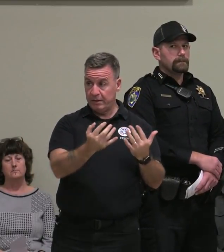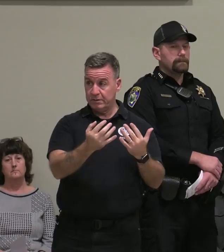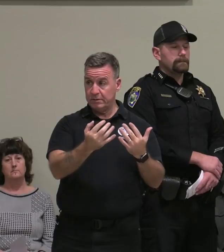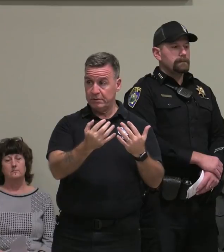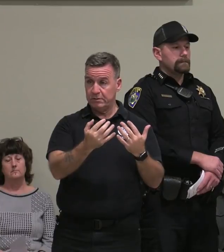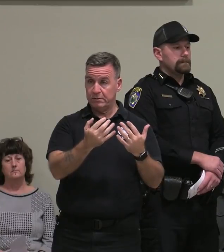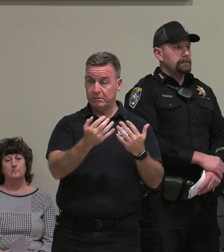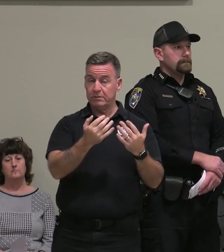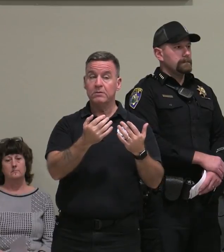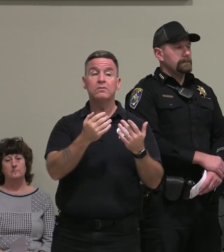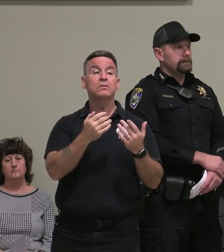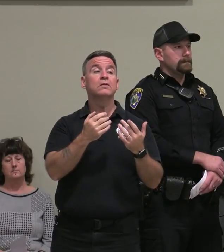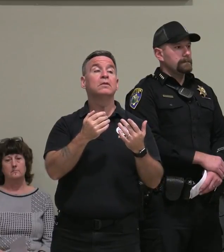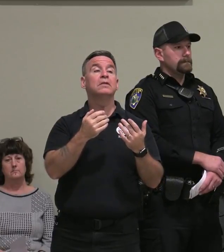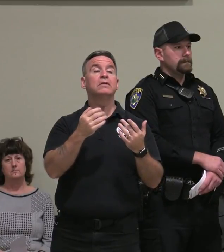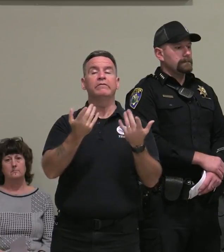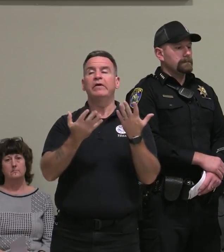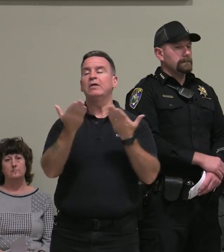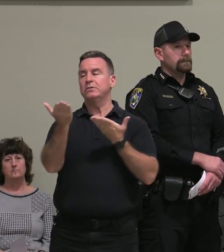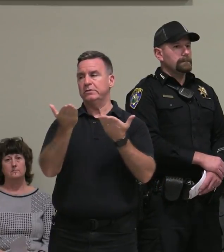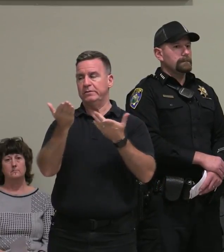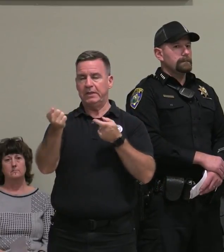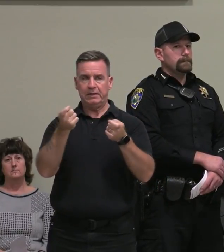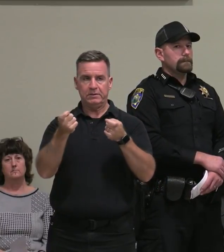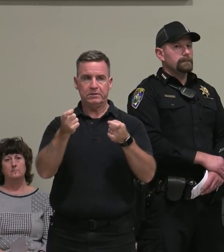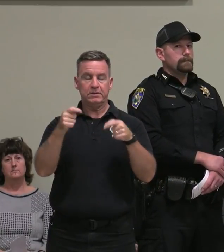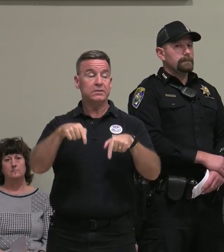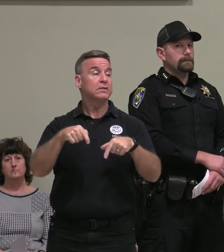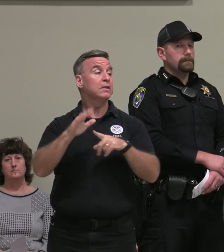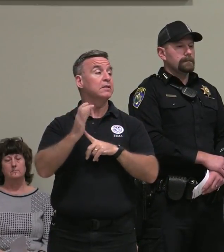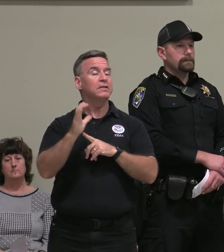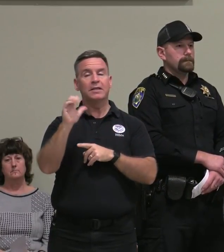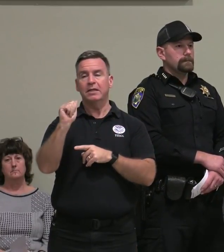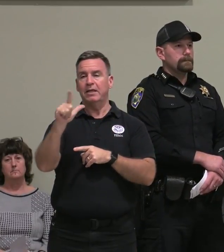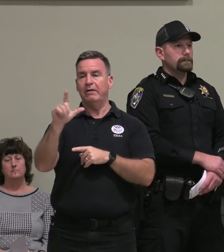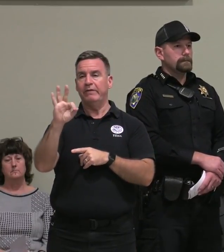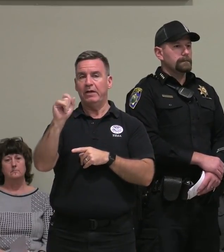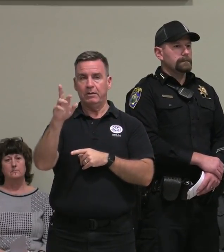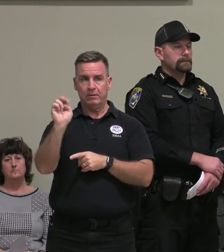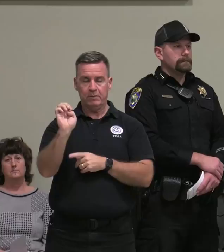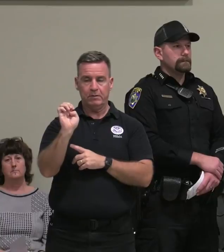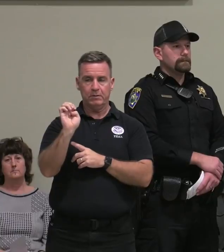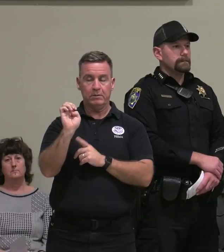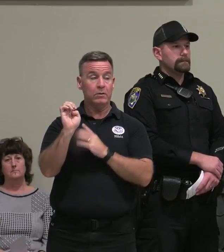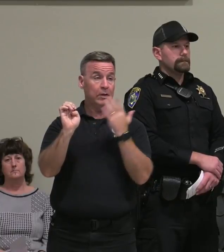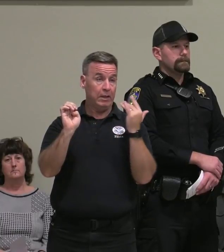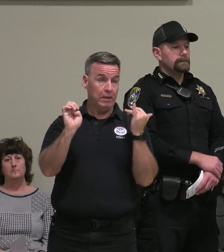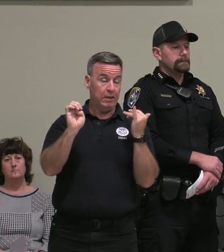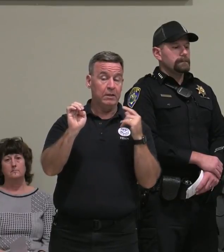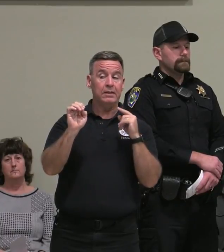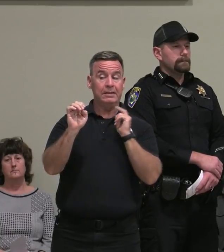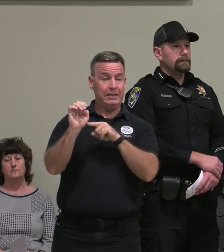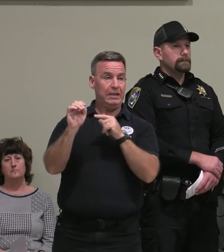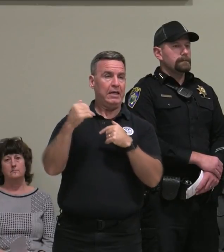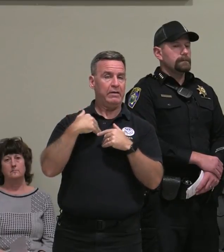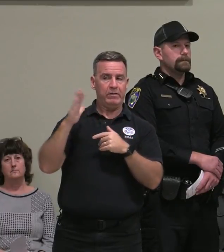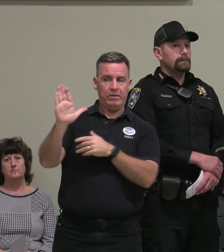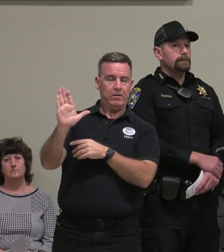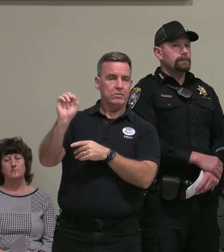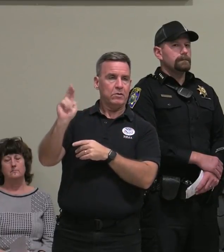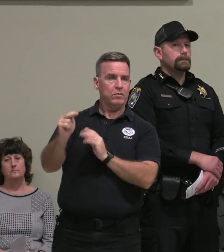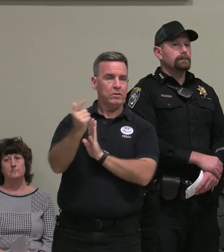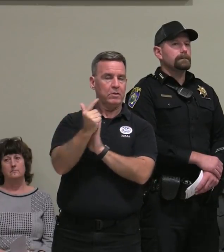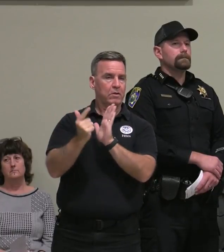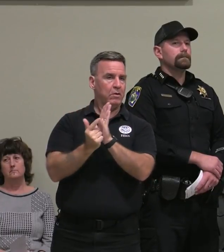is handled by the fire service. In this case, the Cal Fire. The reason for that is they have their own